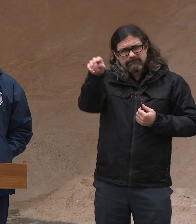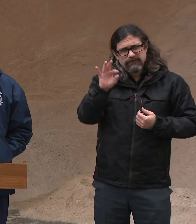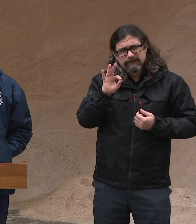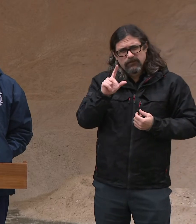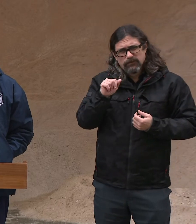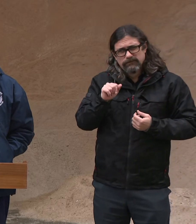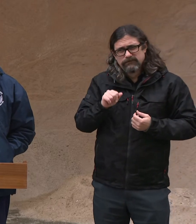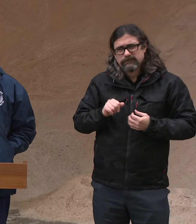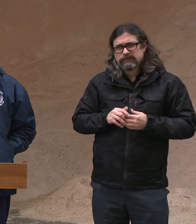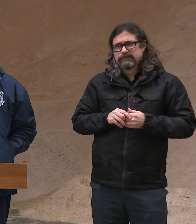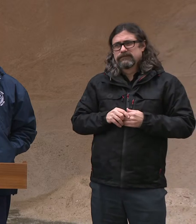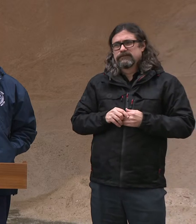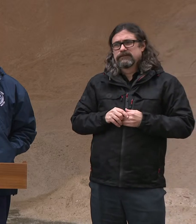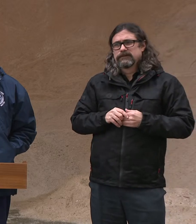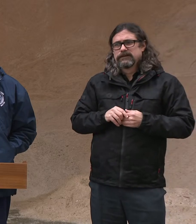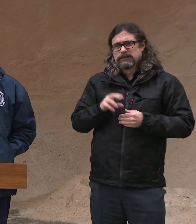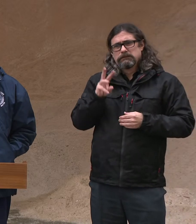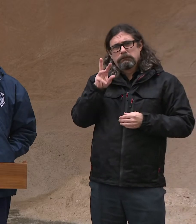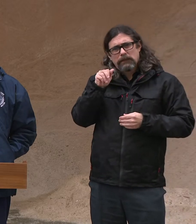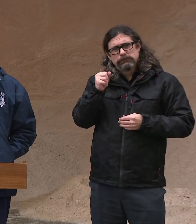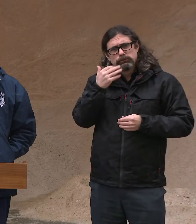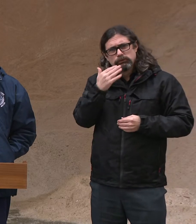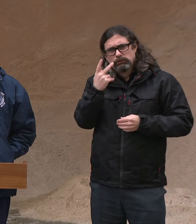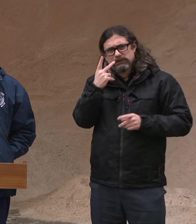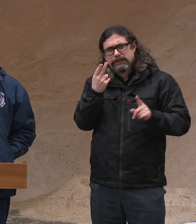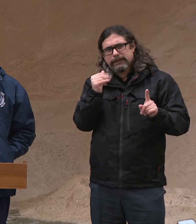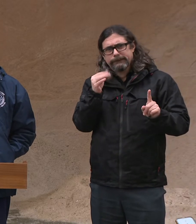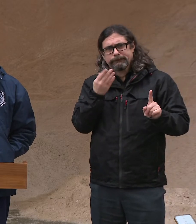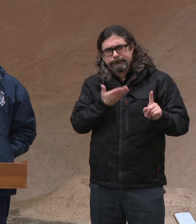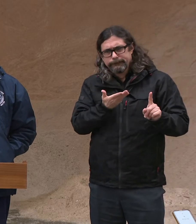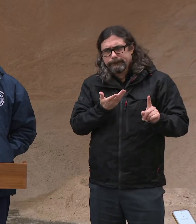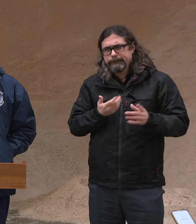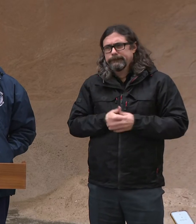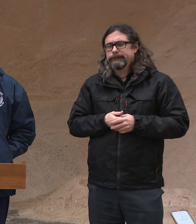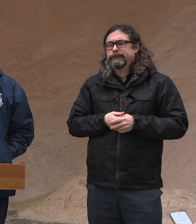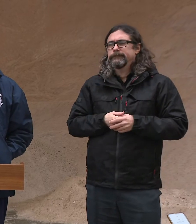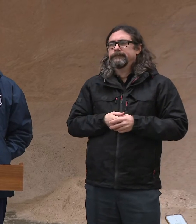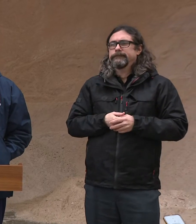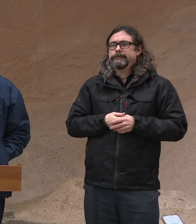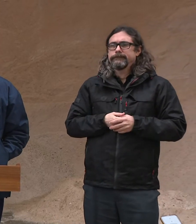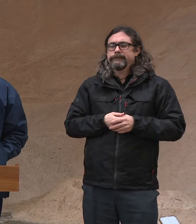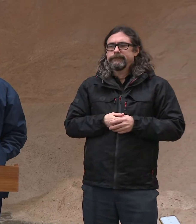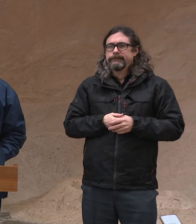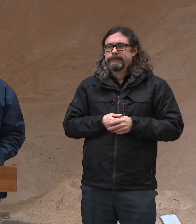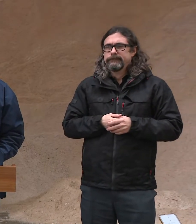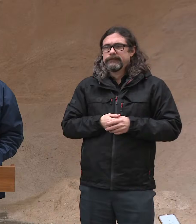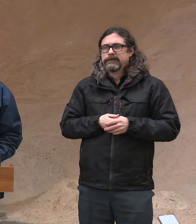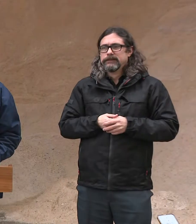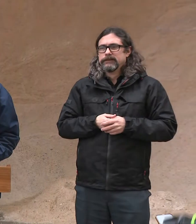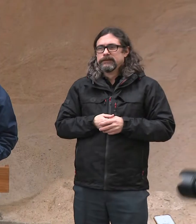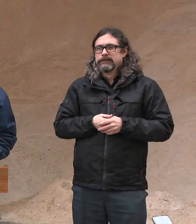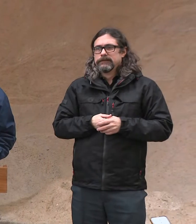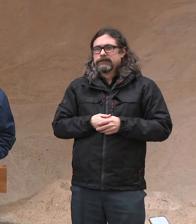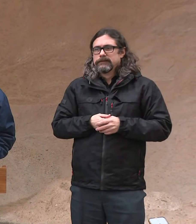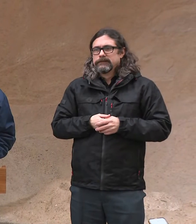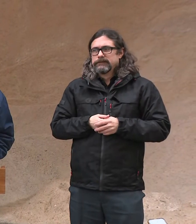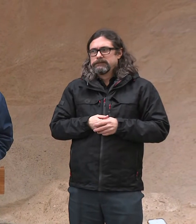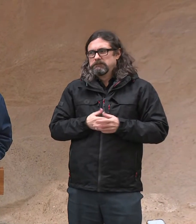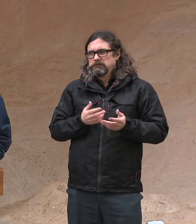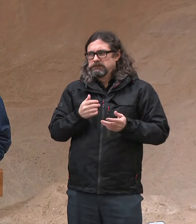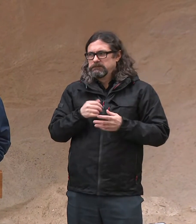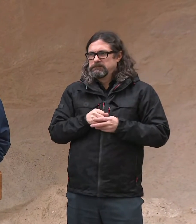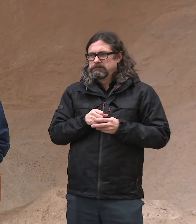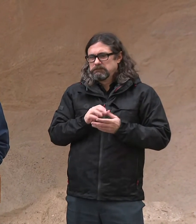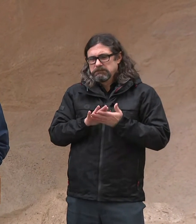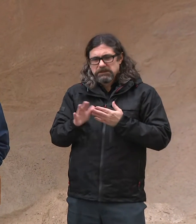good to see him. It wasn't a sunny day that day, and so there was nothing inappropriate